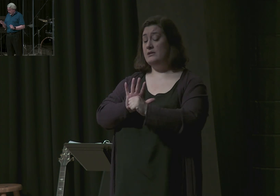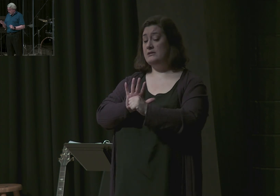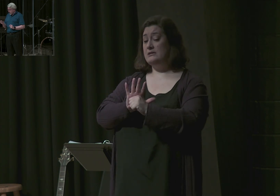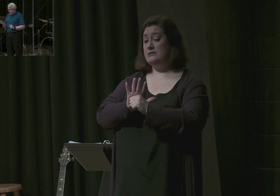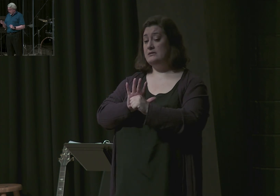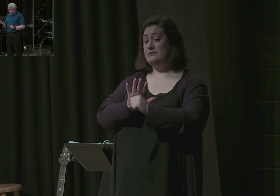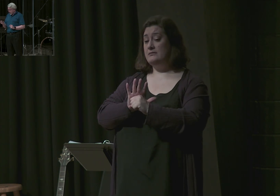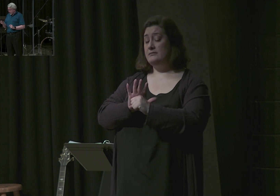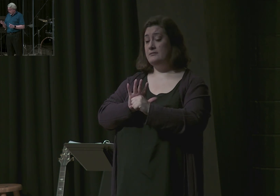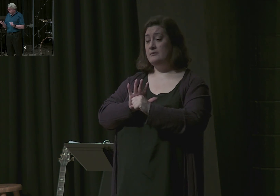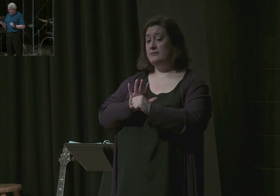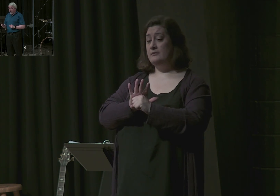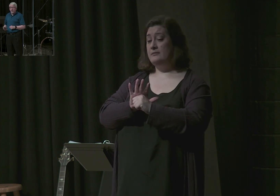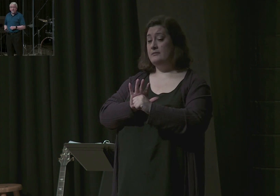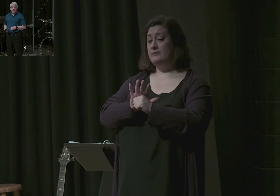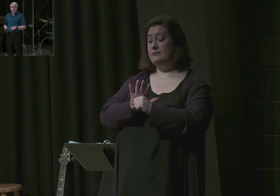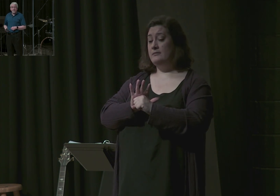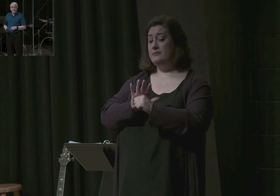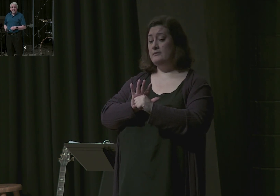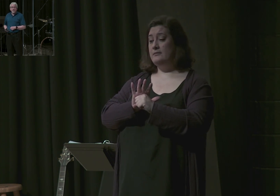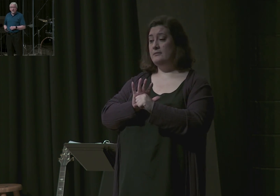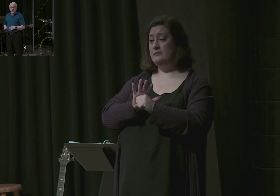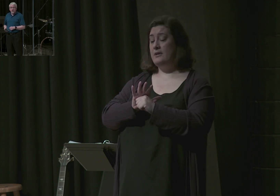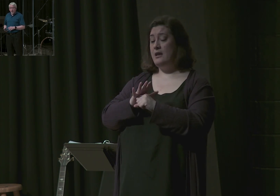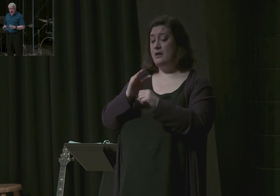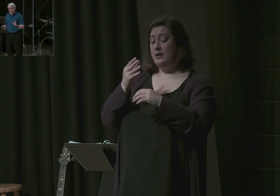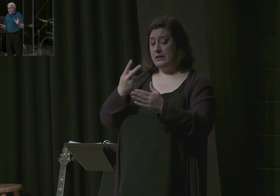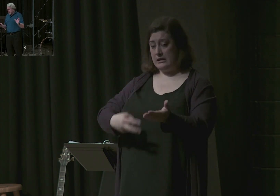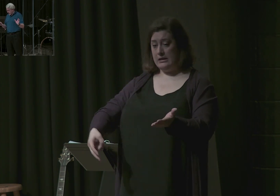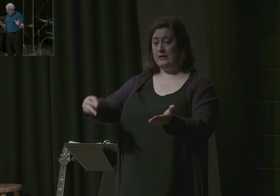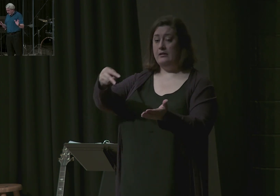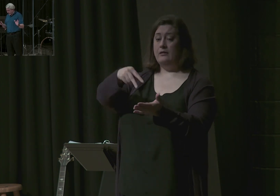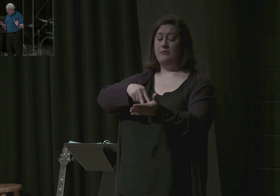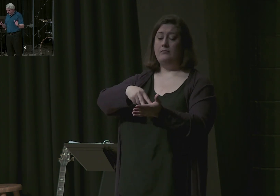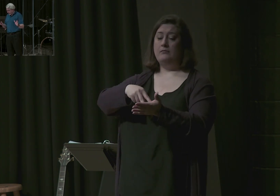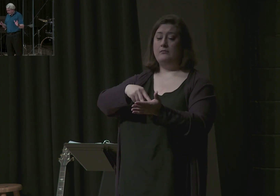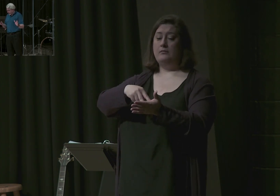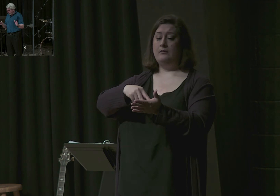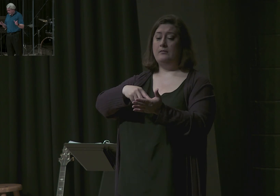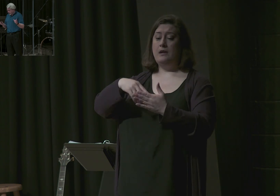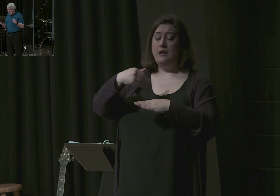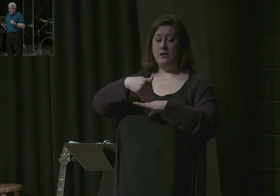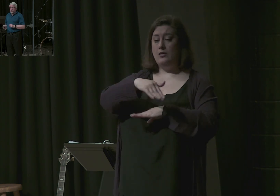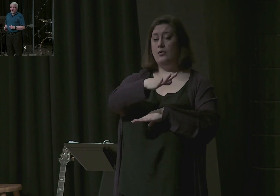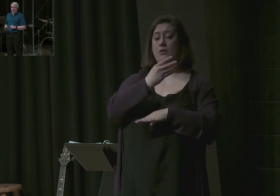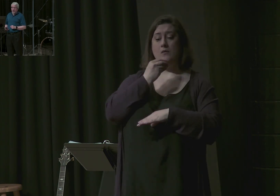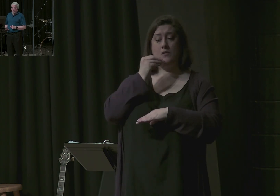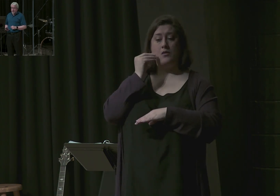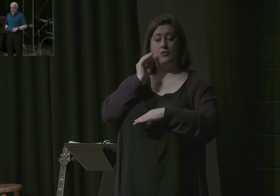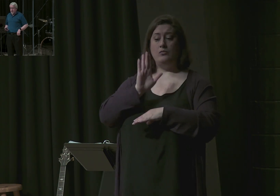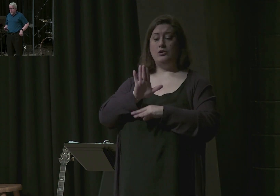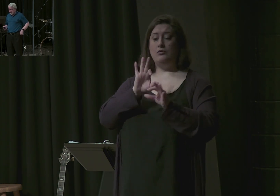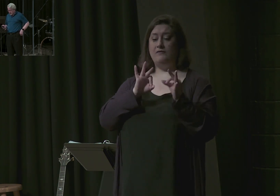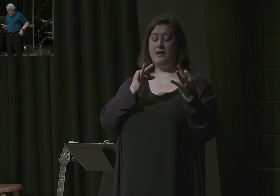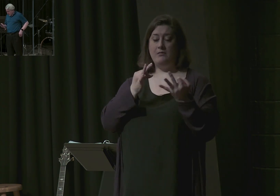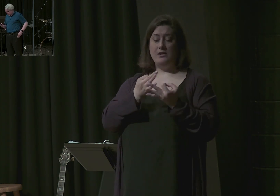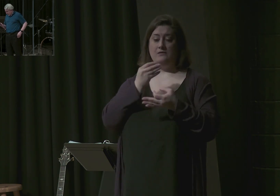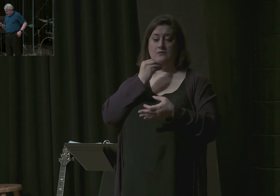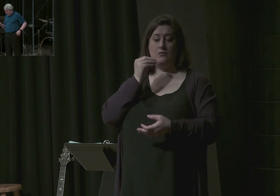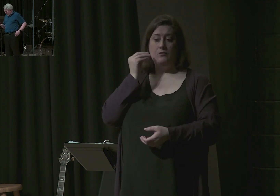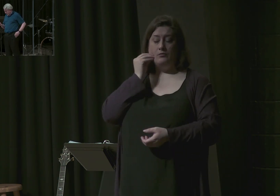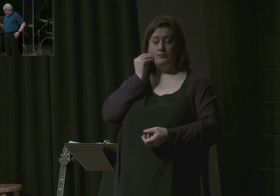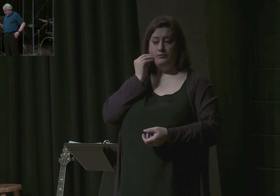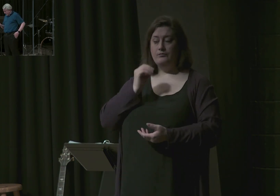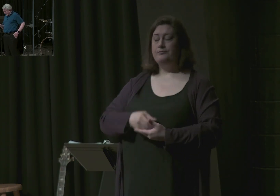made a vow to me. Now arise, go out from this land, and return to the land of